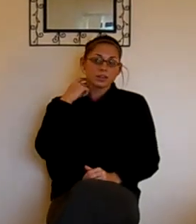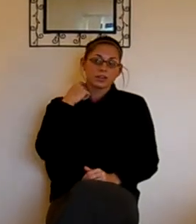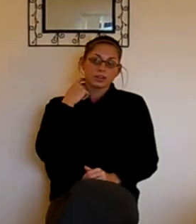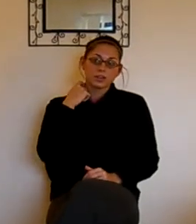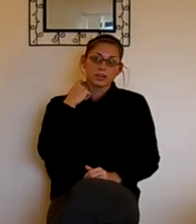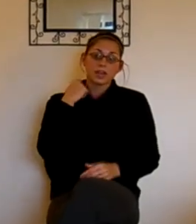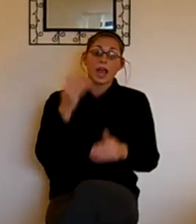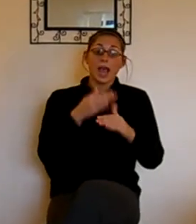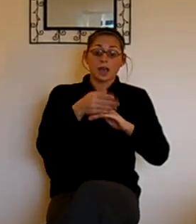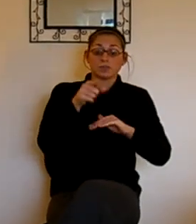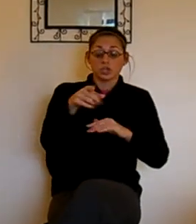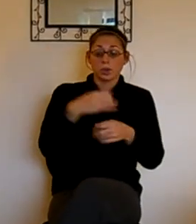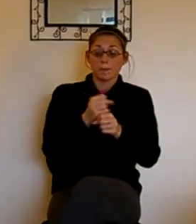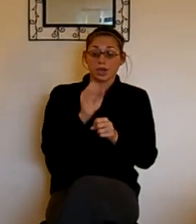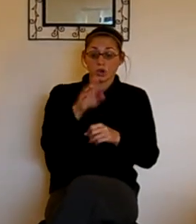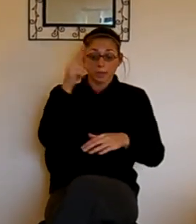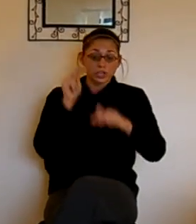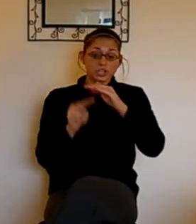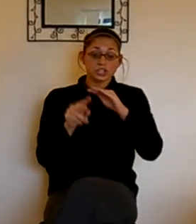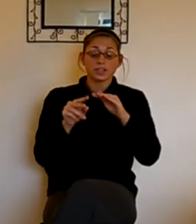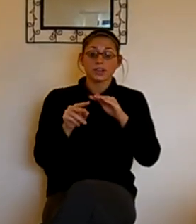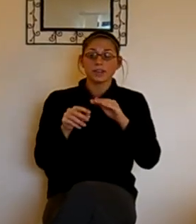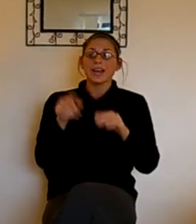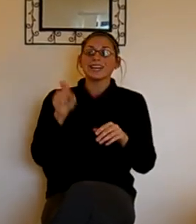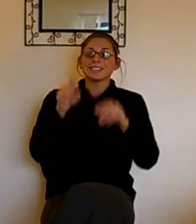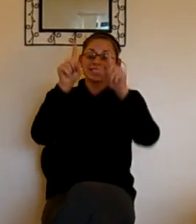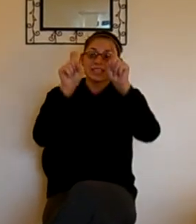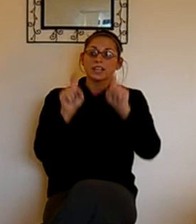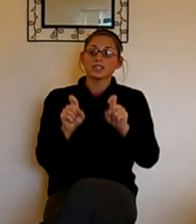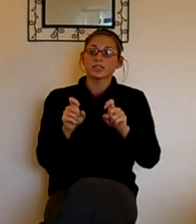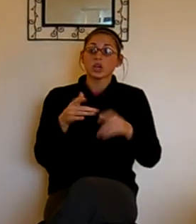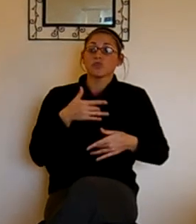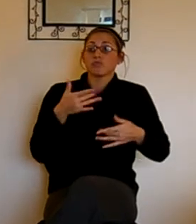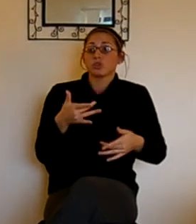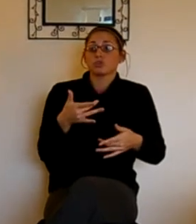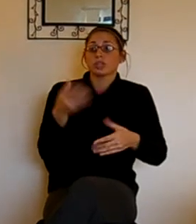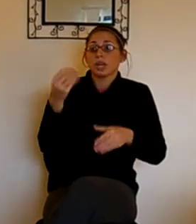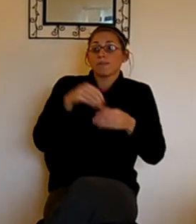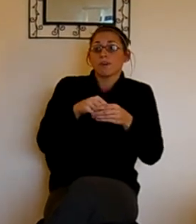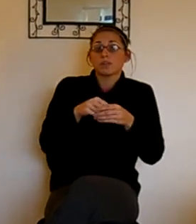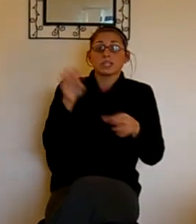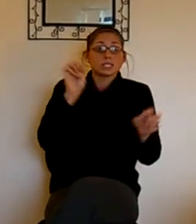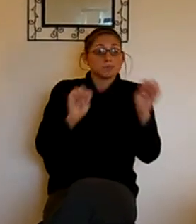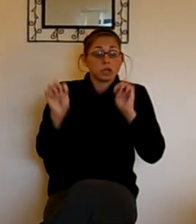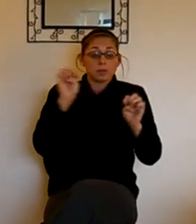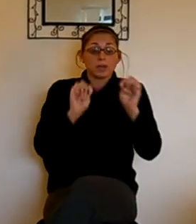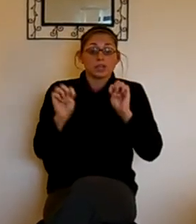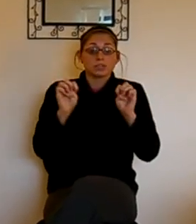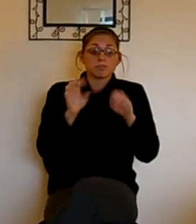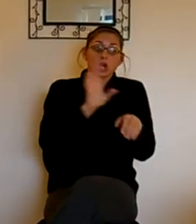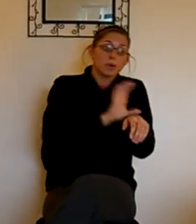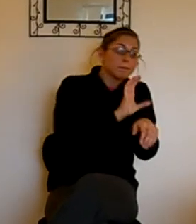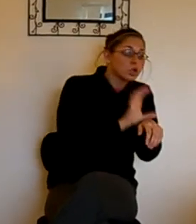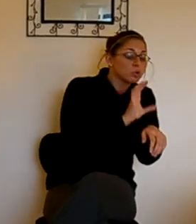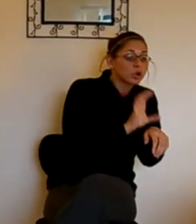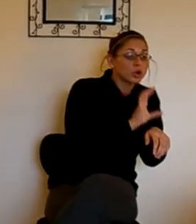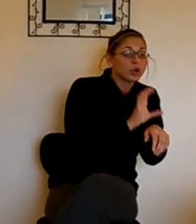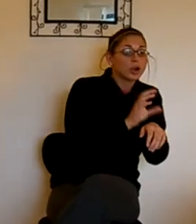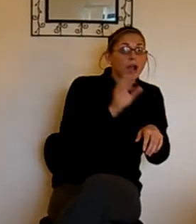After you make your predictions, you need to test them. And usually this involves some sort of experiment. It might be a computer simulation, it might be a field experiment,